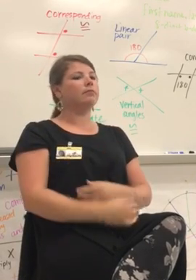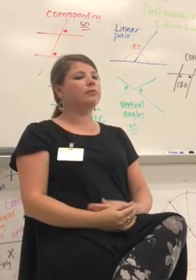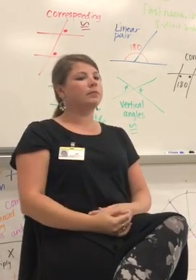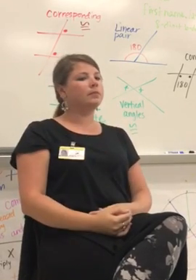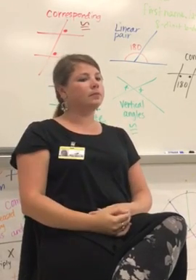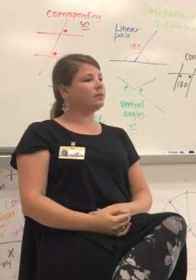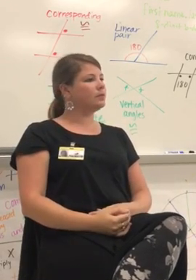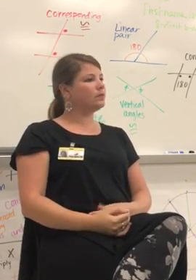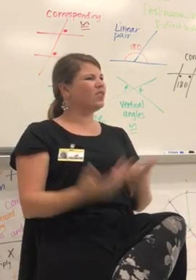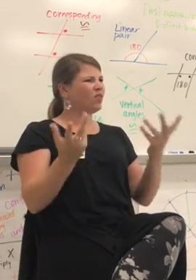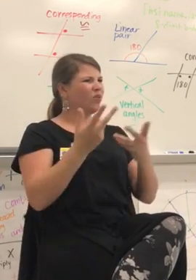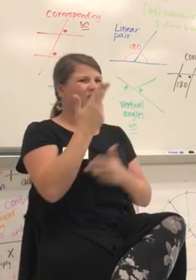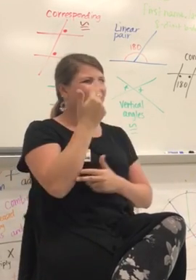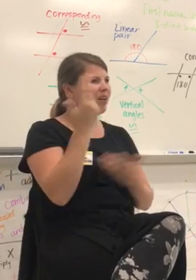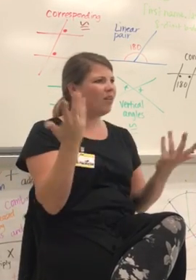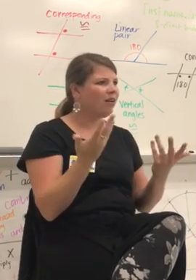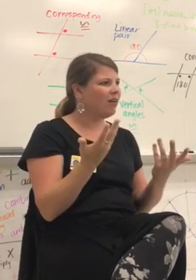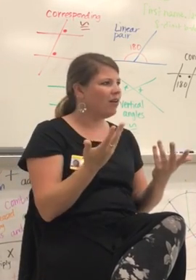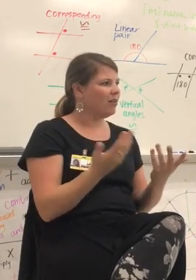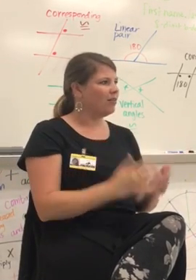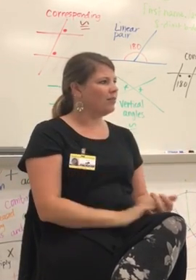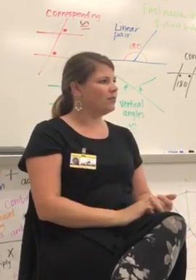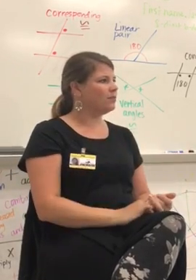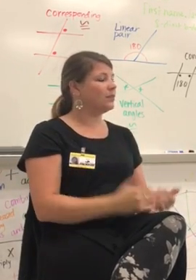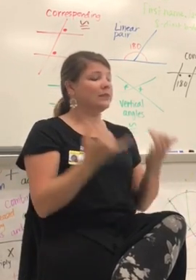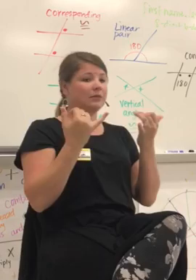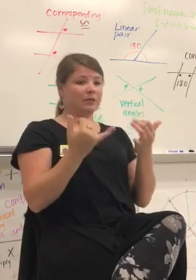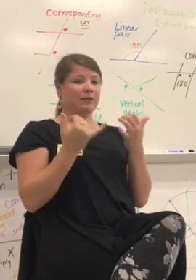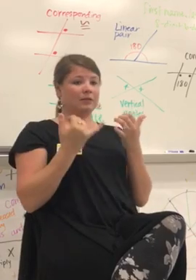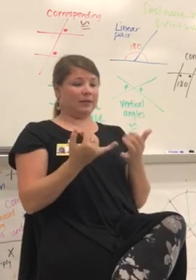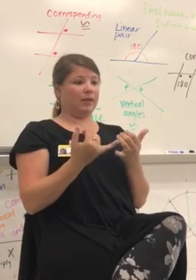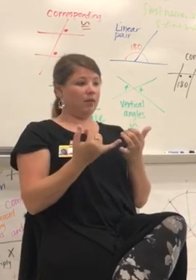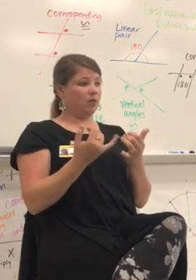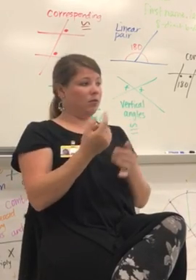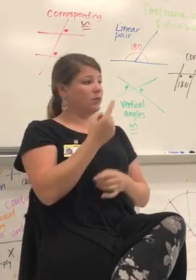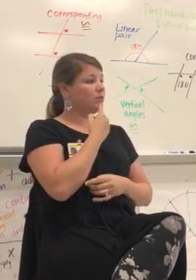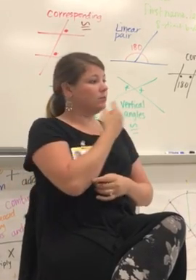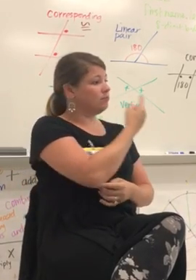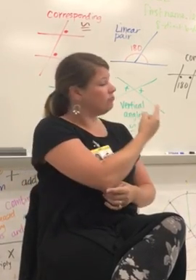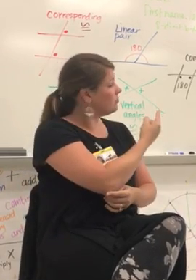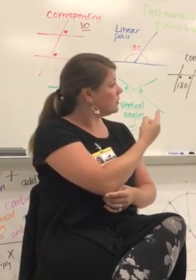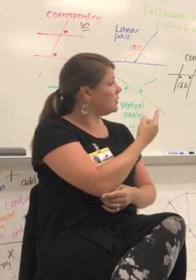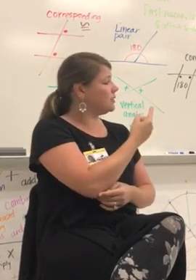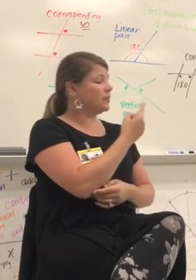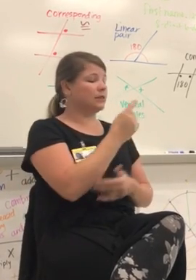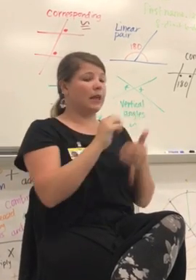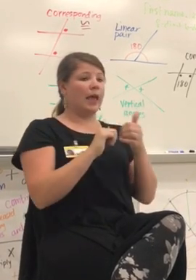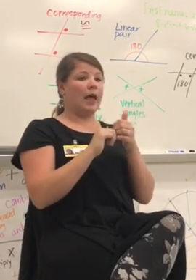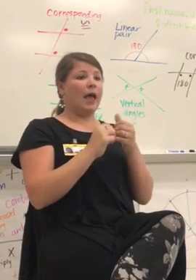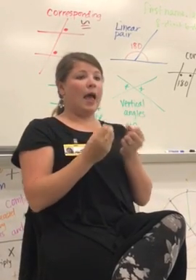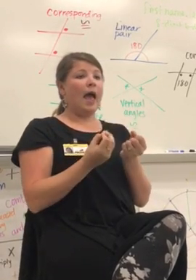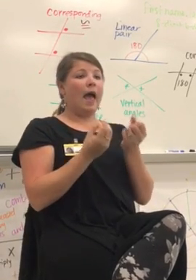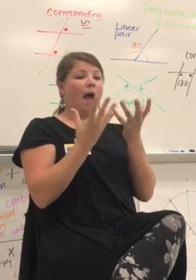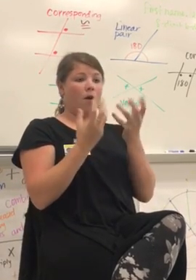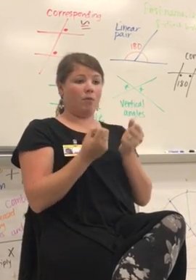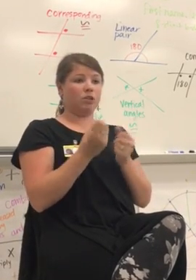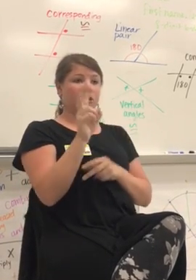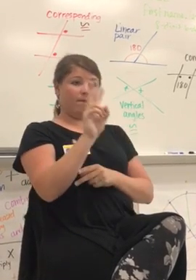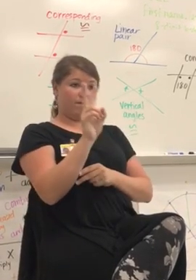So funny. Okay? Now, it says, how much does the volume of the cylinder increase?